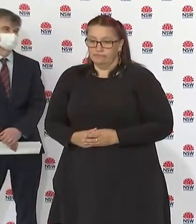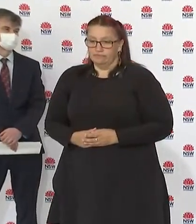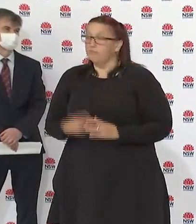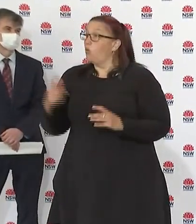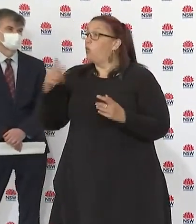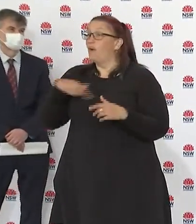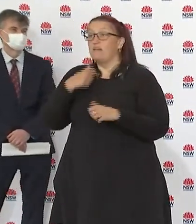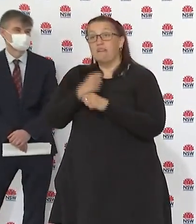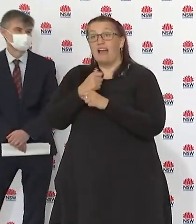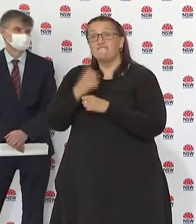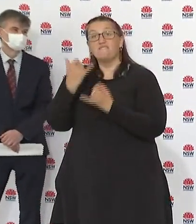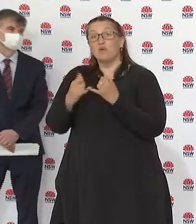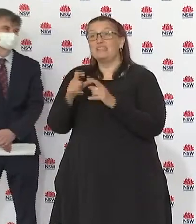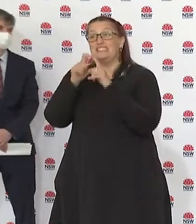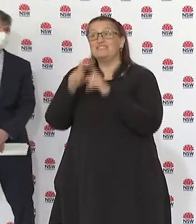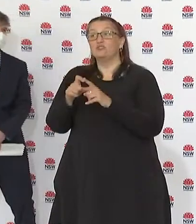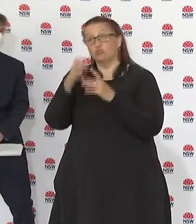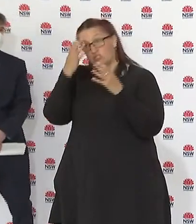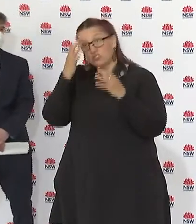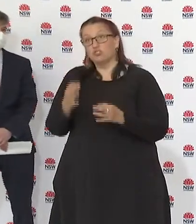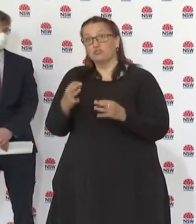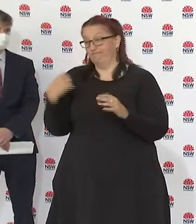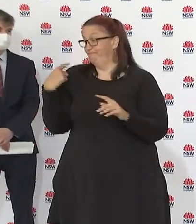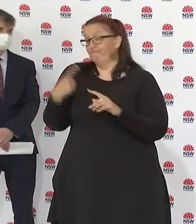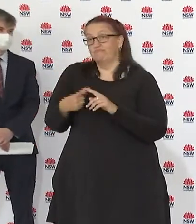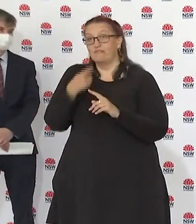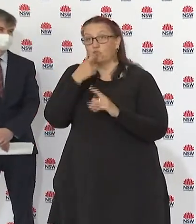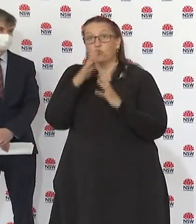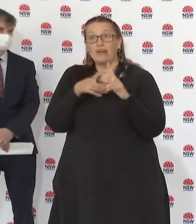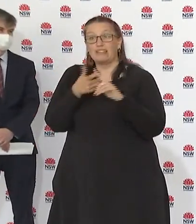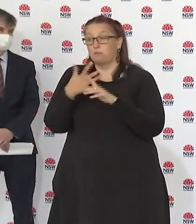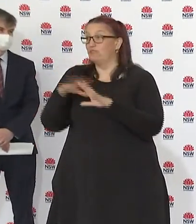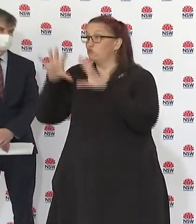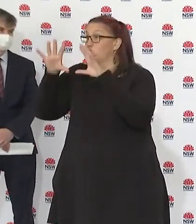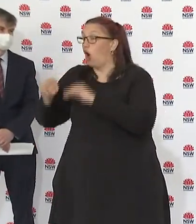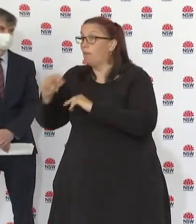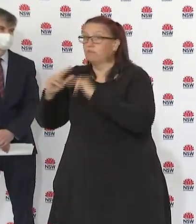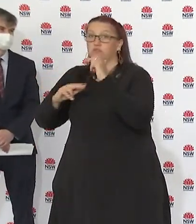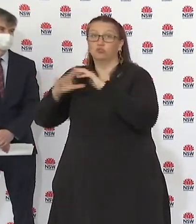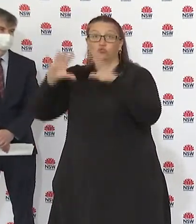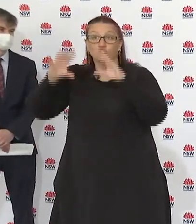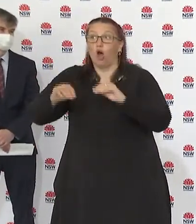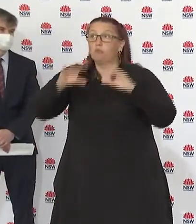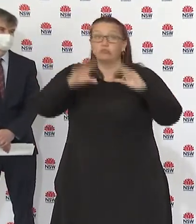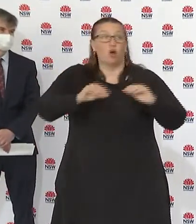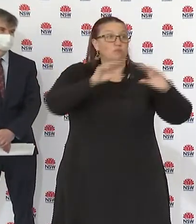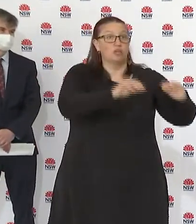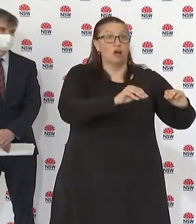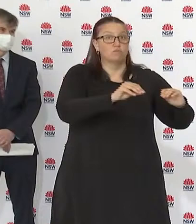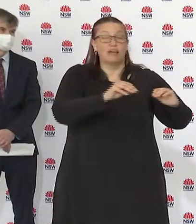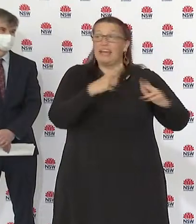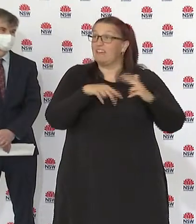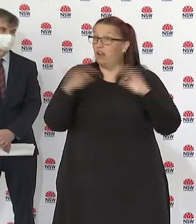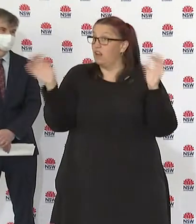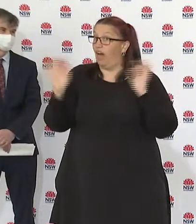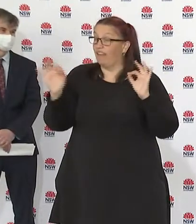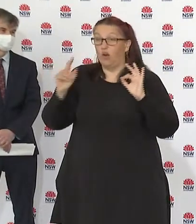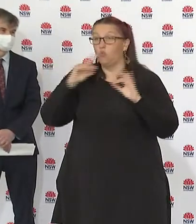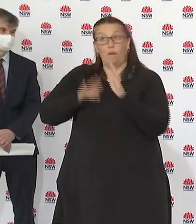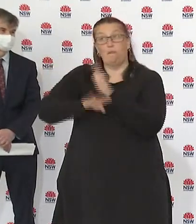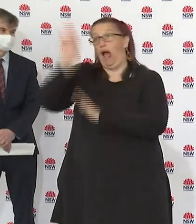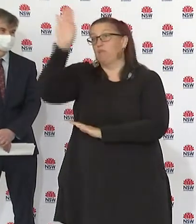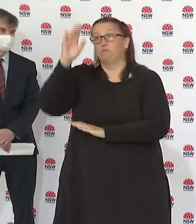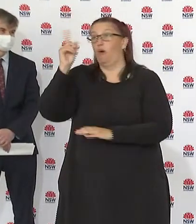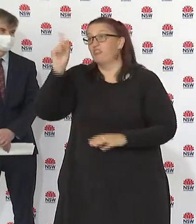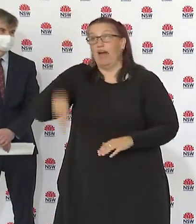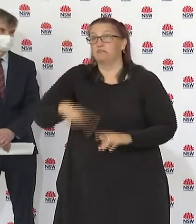around having a pause on certain industries, our case numbers would literally have been in the thousands. There is no doubt about that. And the fact that we've